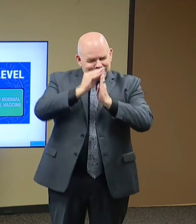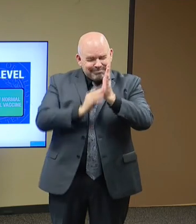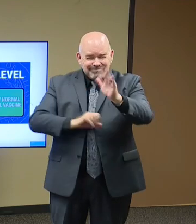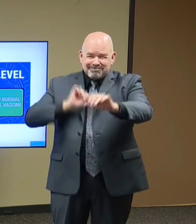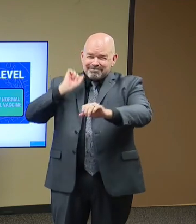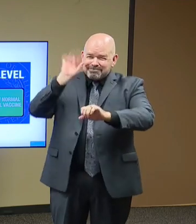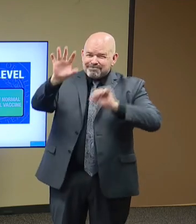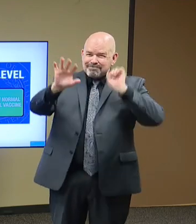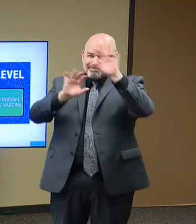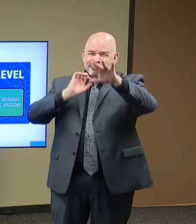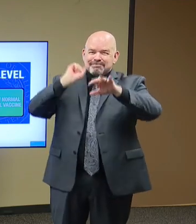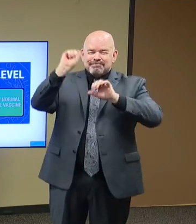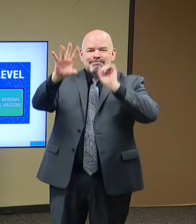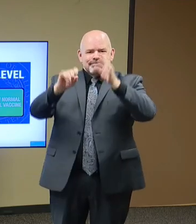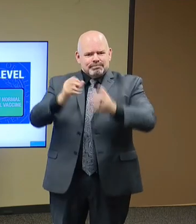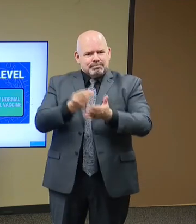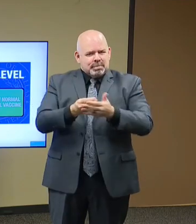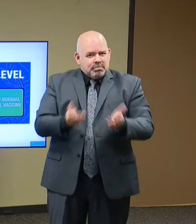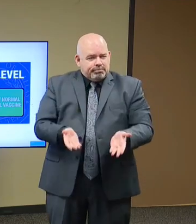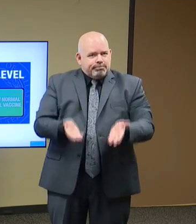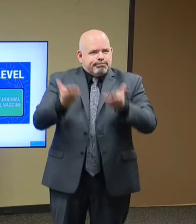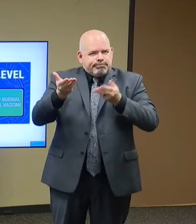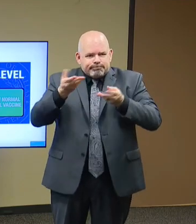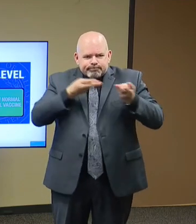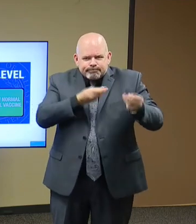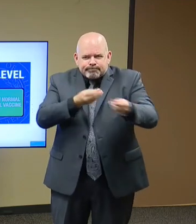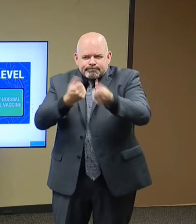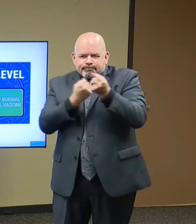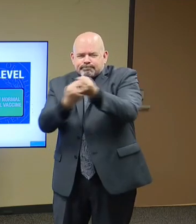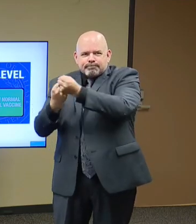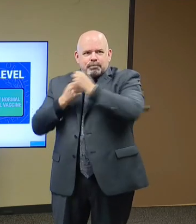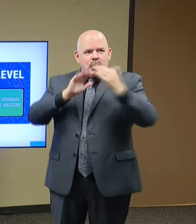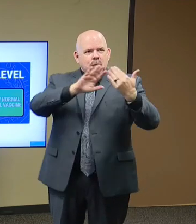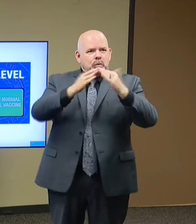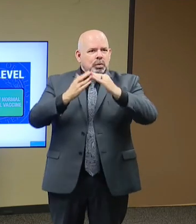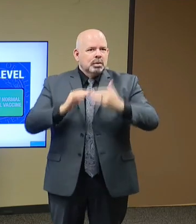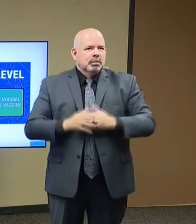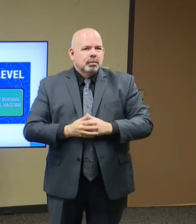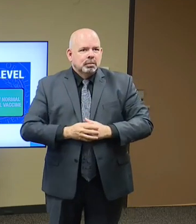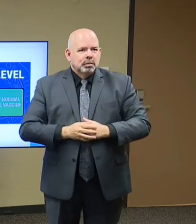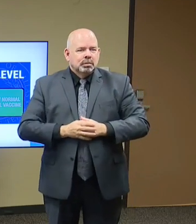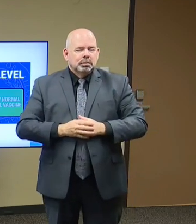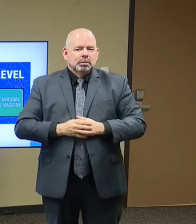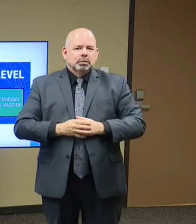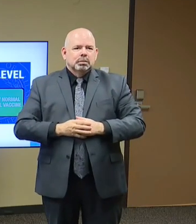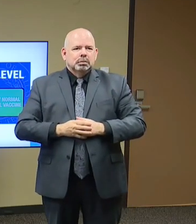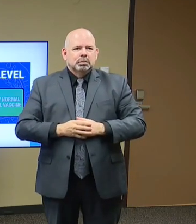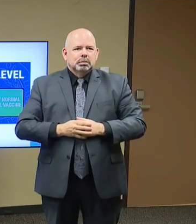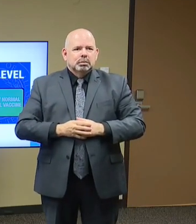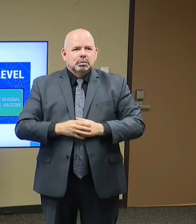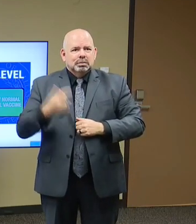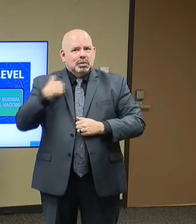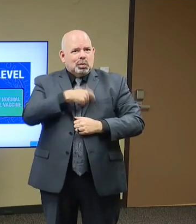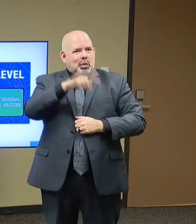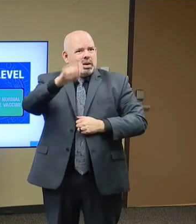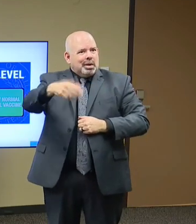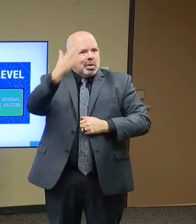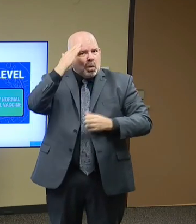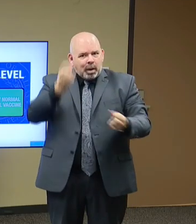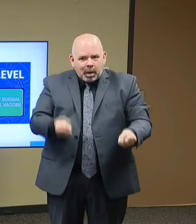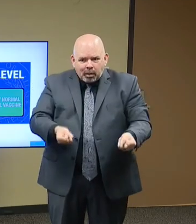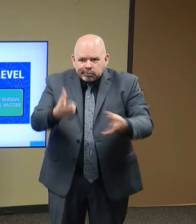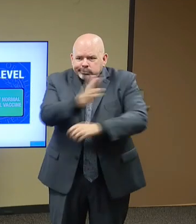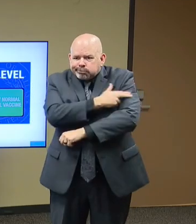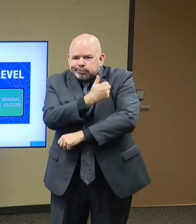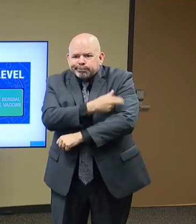who's here numbers-wise, so we'll have the right number of hospital beds and chairs in the classroom